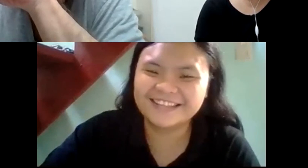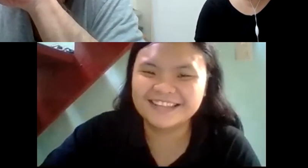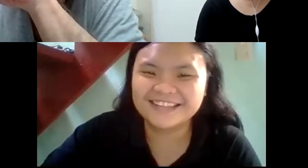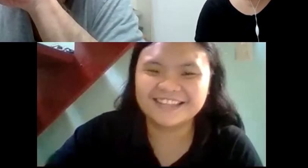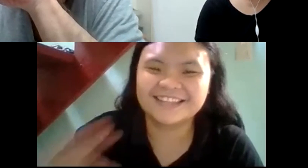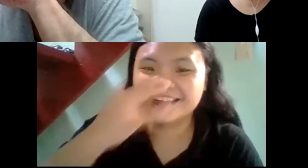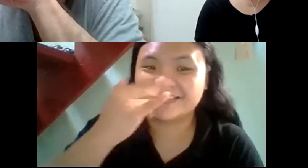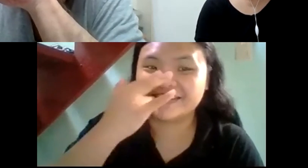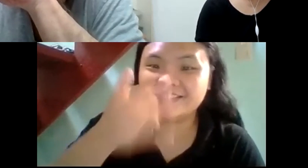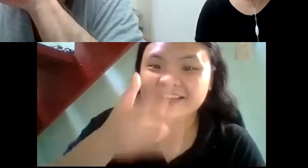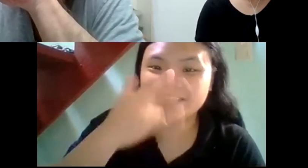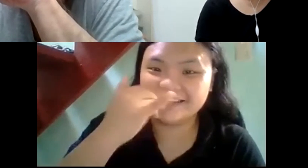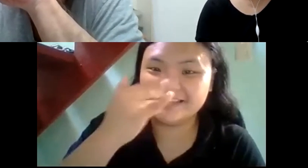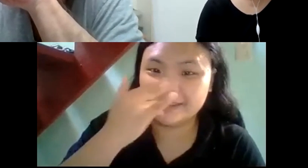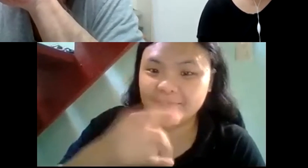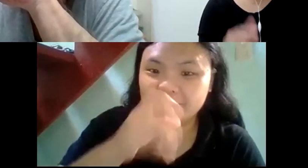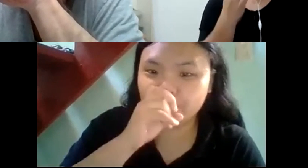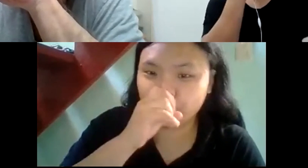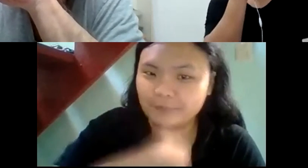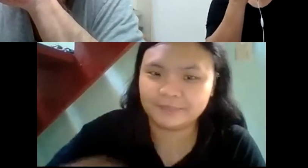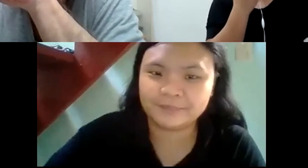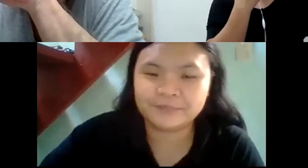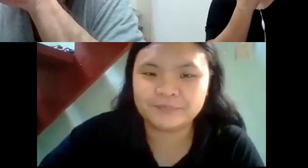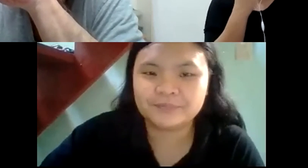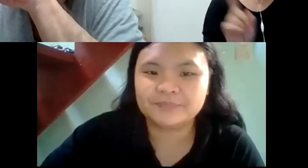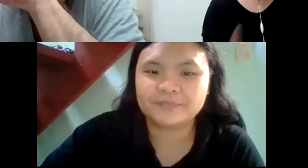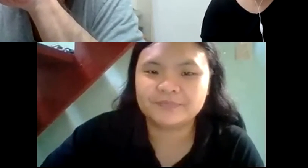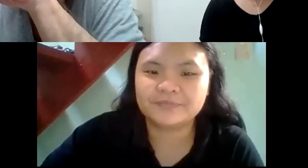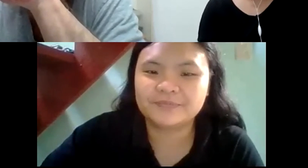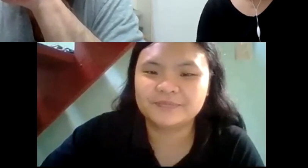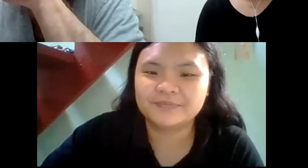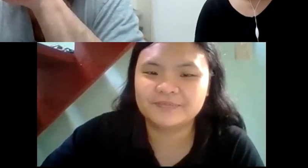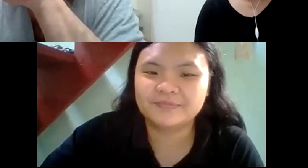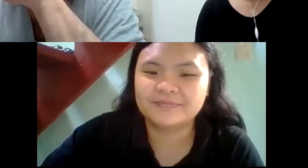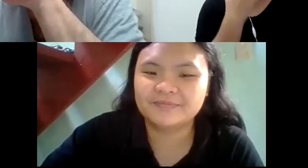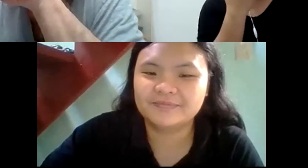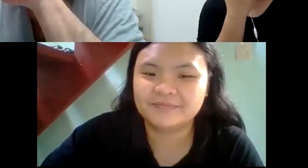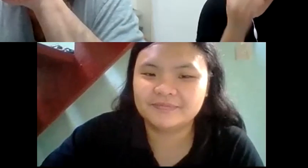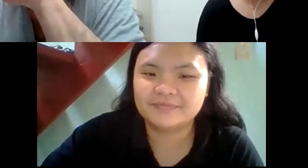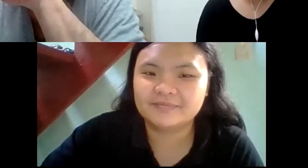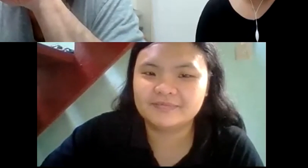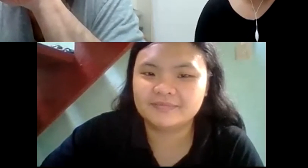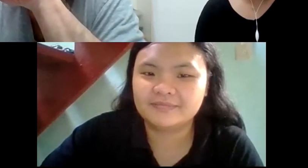No, Nat is raising his Yes, hand. Nat. Yes. Go ahead, Nat.